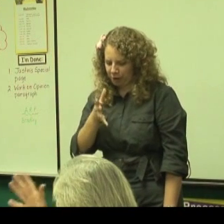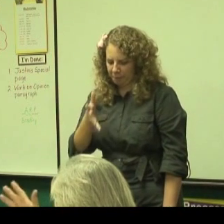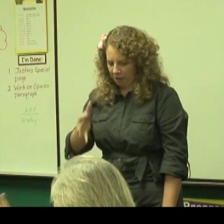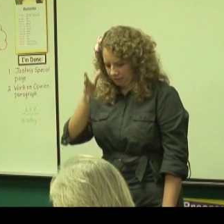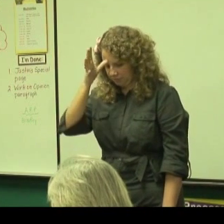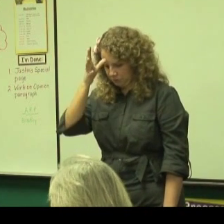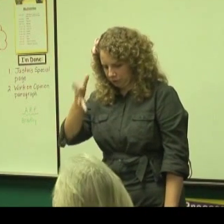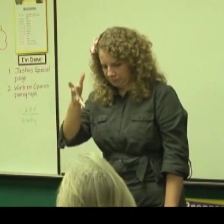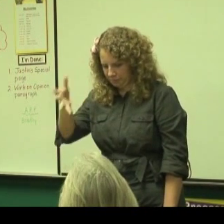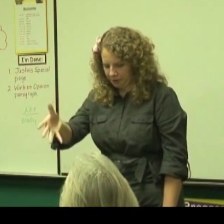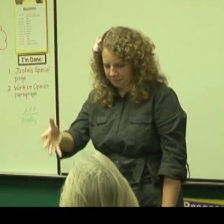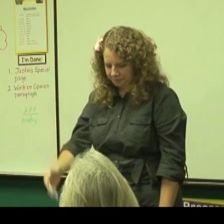grandma, grandpa,